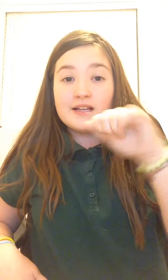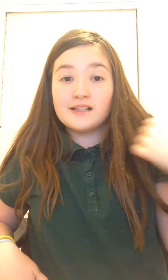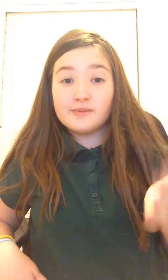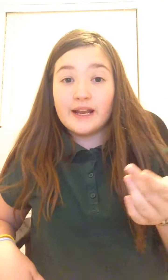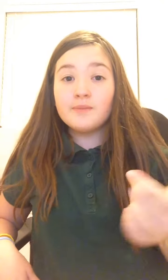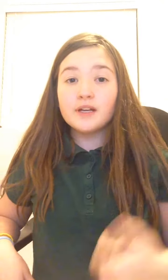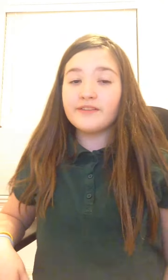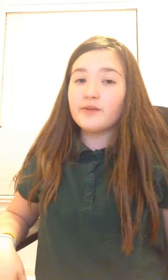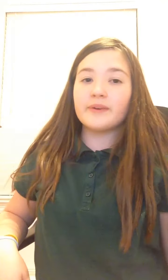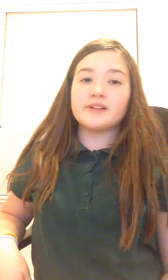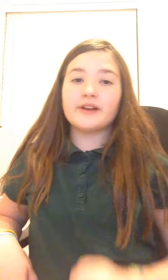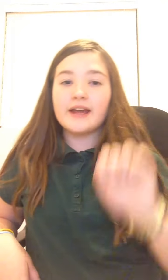So that's my name, and if you want me to do it again.